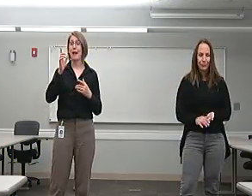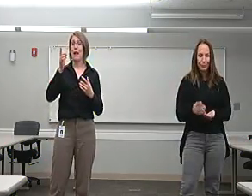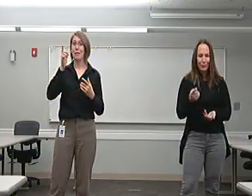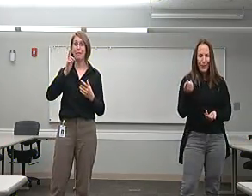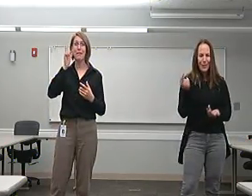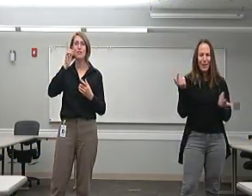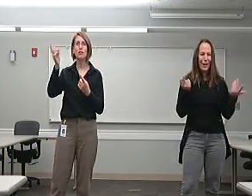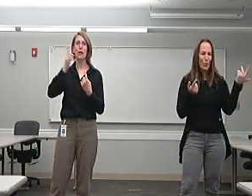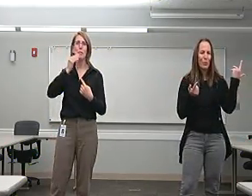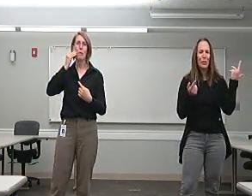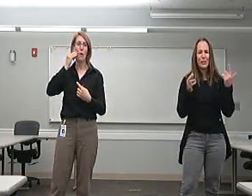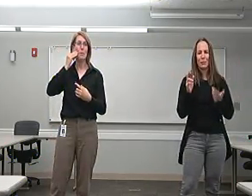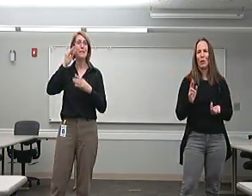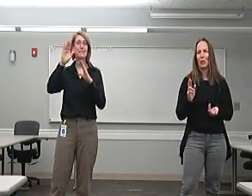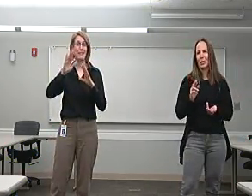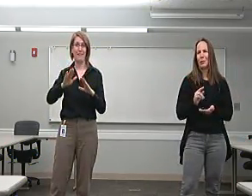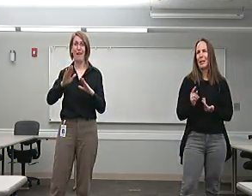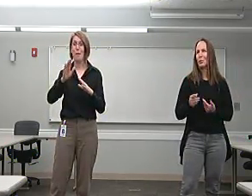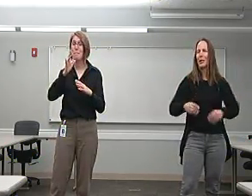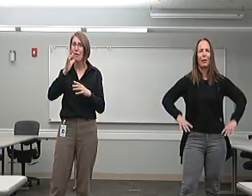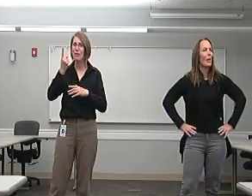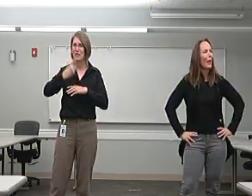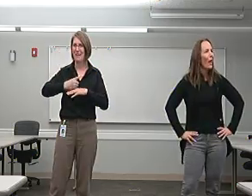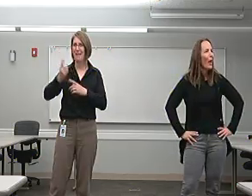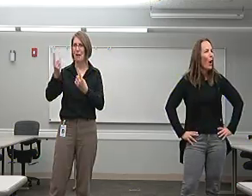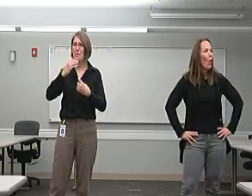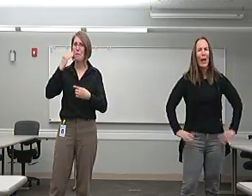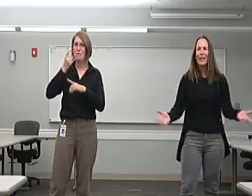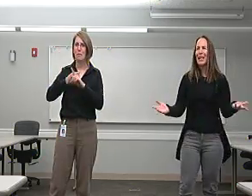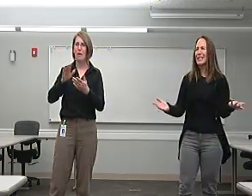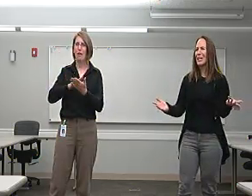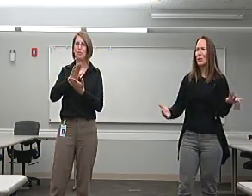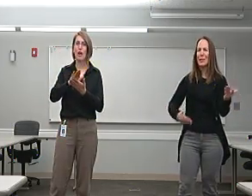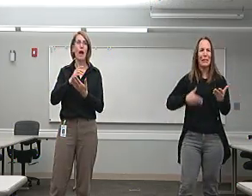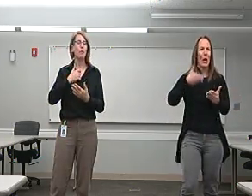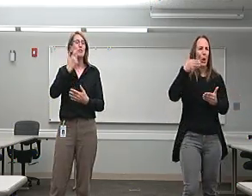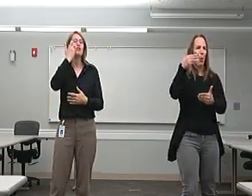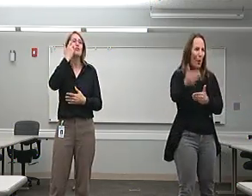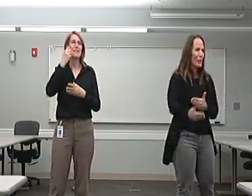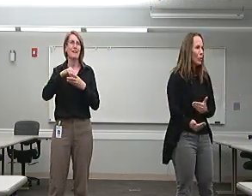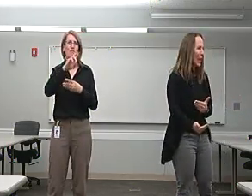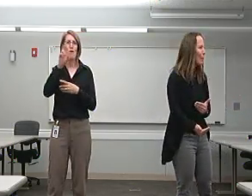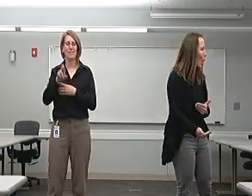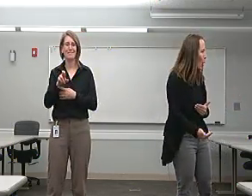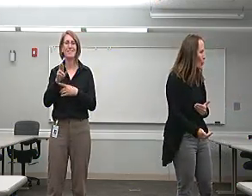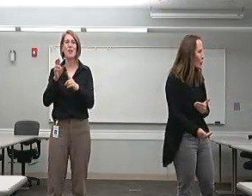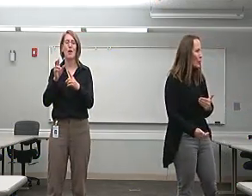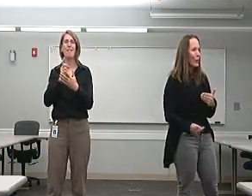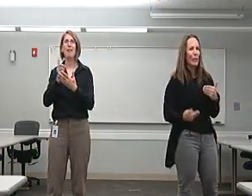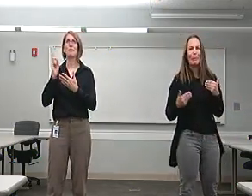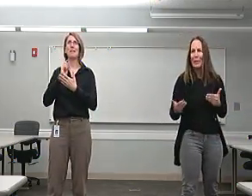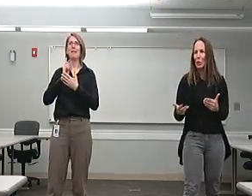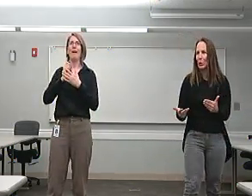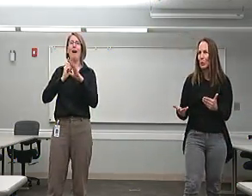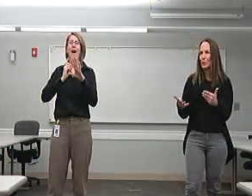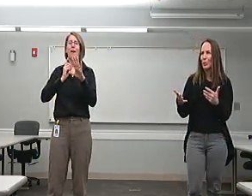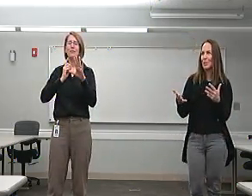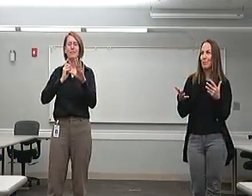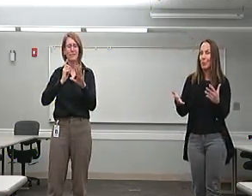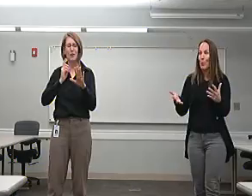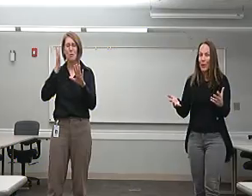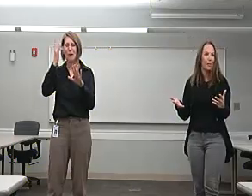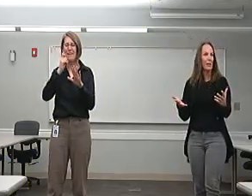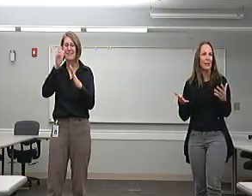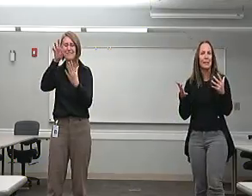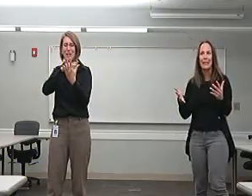were just in Rochester last week, and I'm like, why didn't I schedule this when you came home so people can meet you, so these parents can